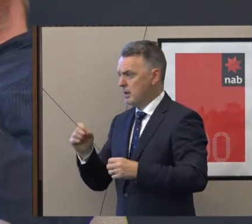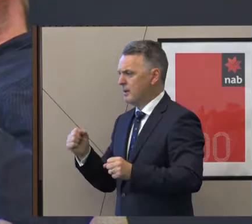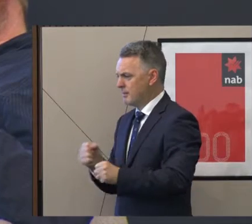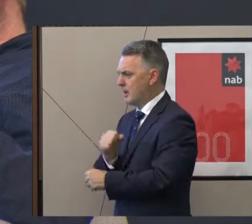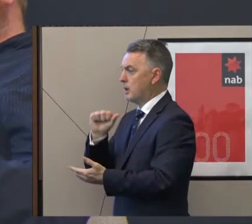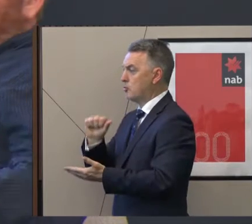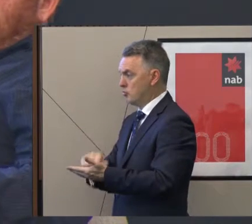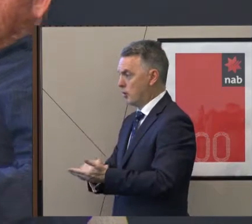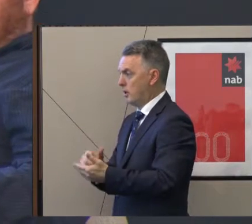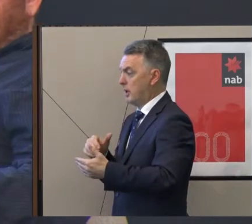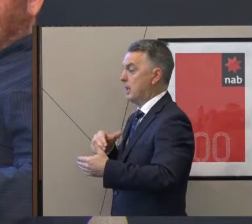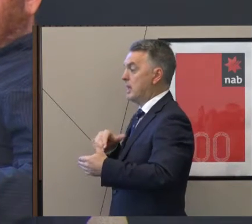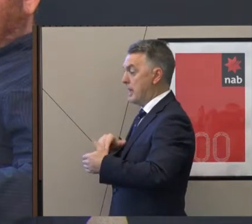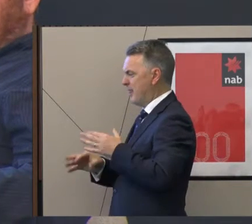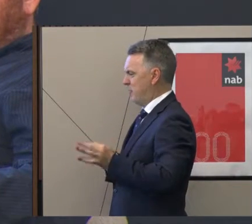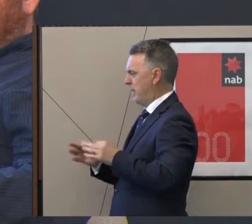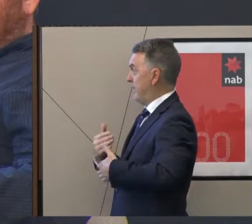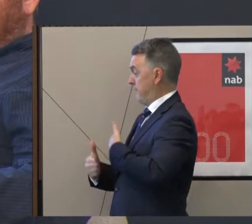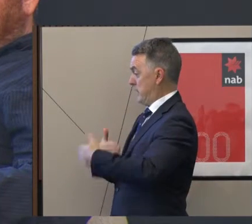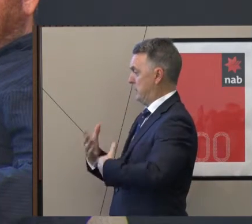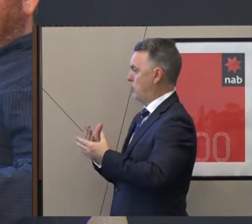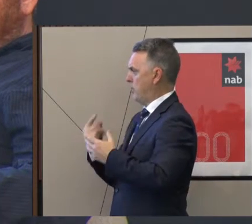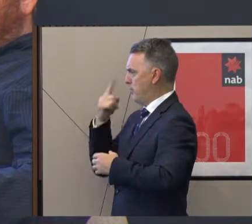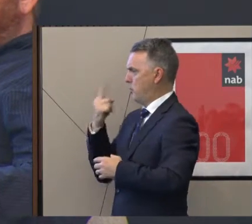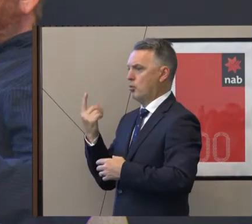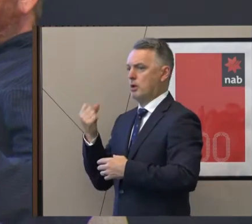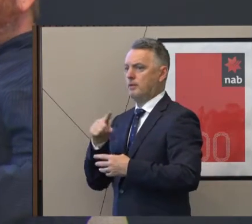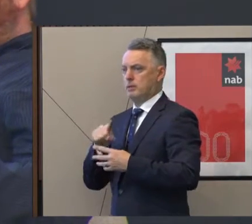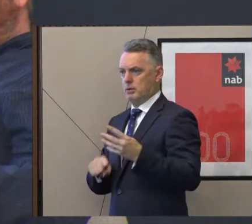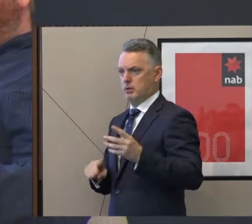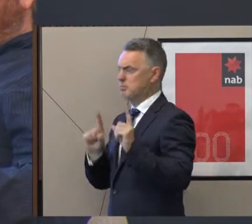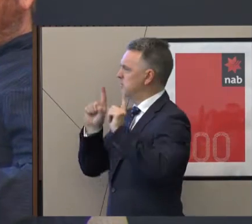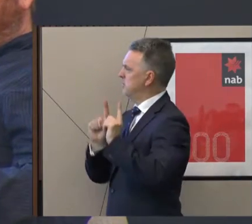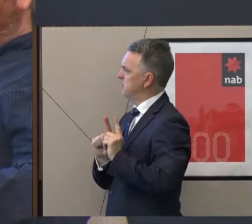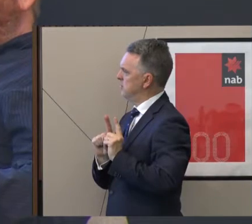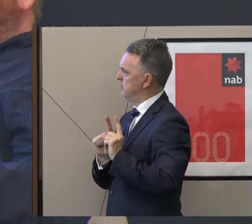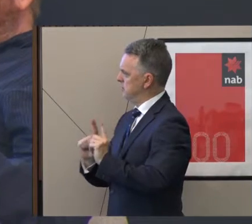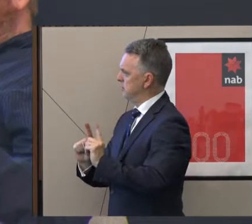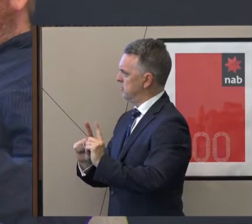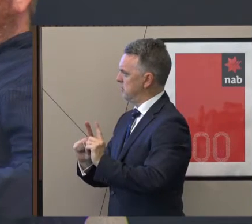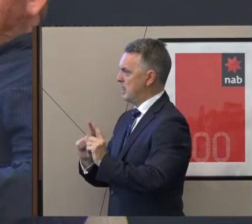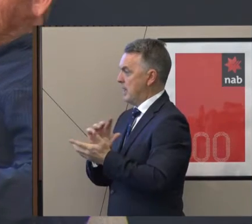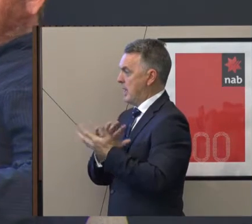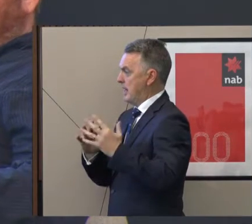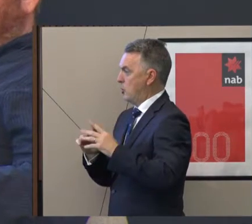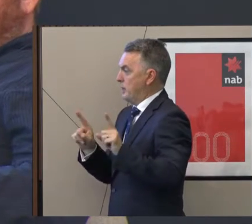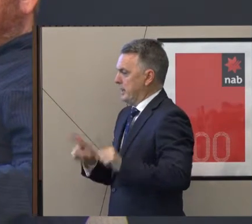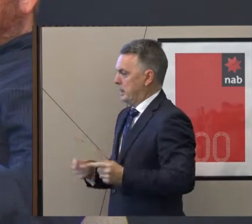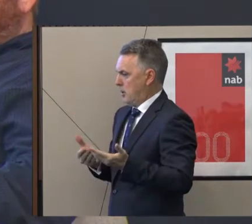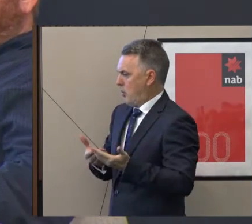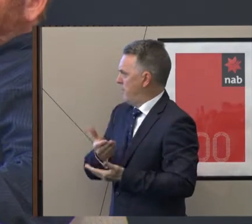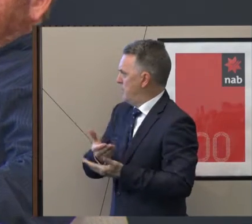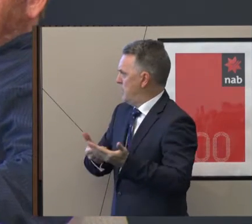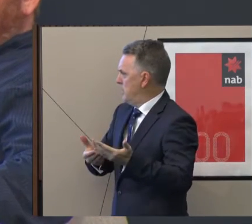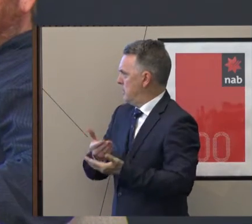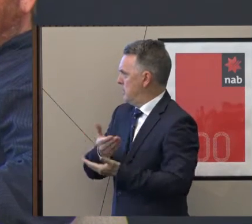in planning with people with disabilities. And how do you enter into a conversation?